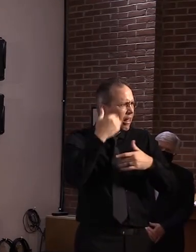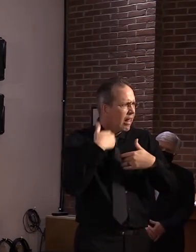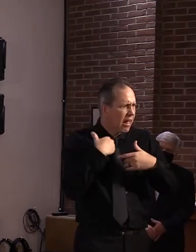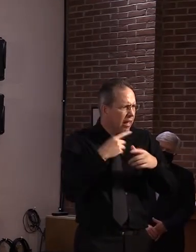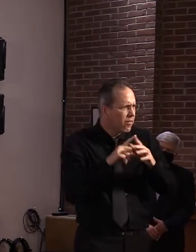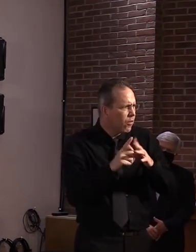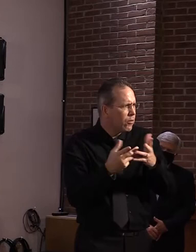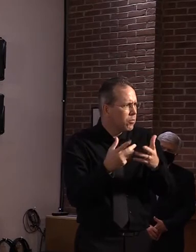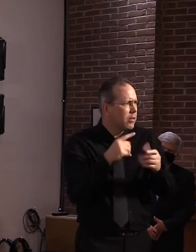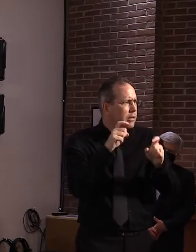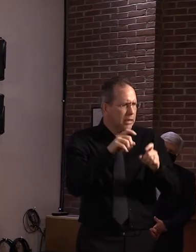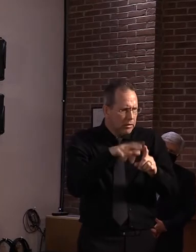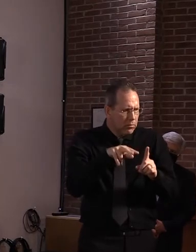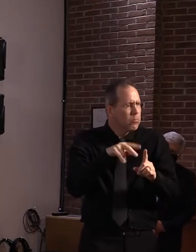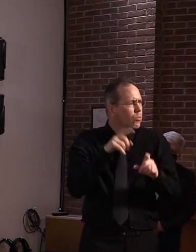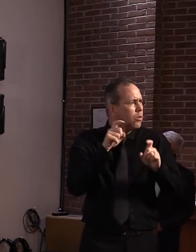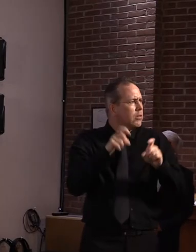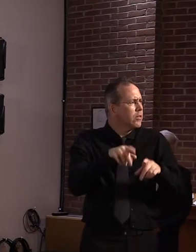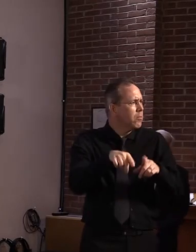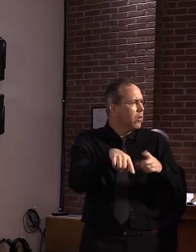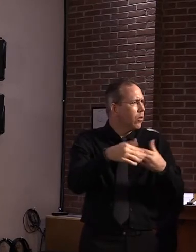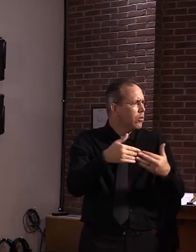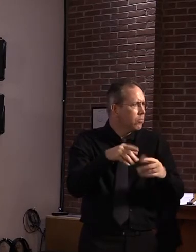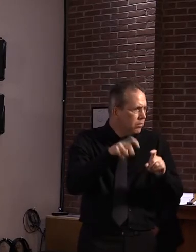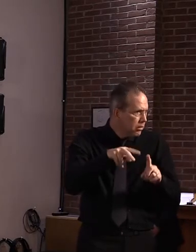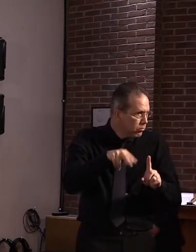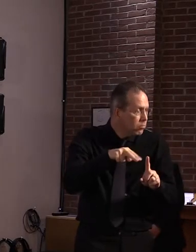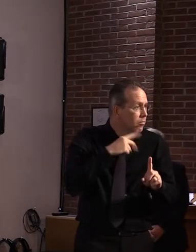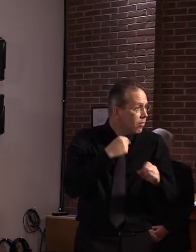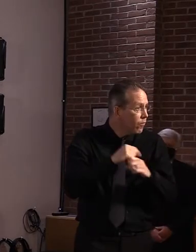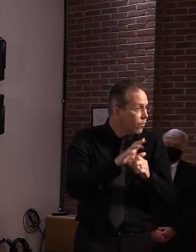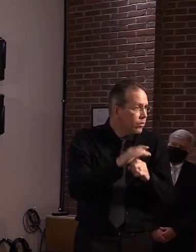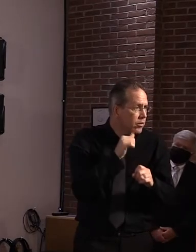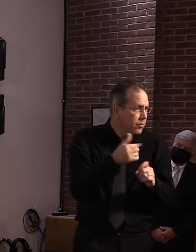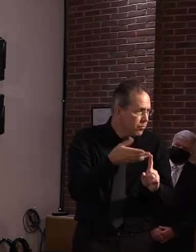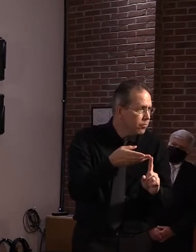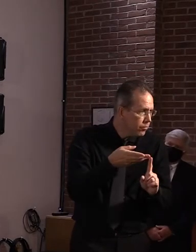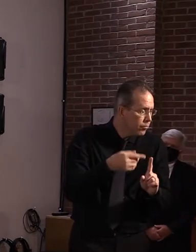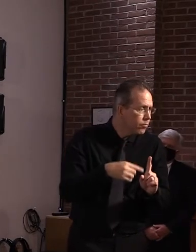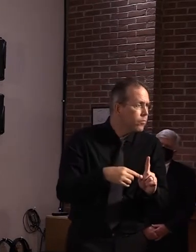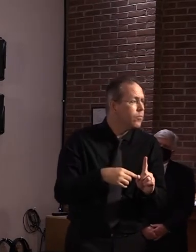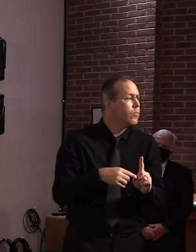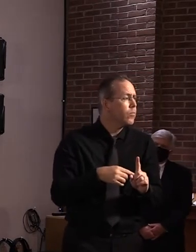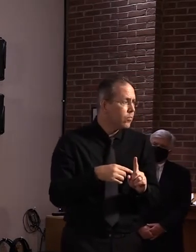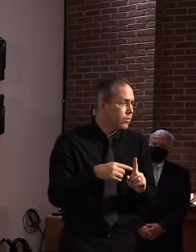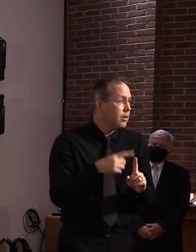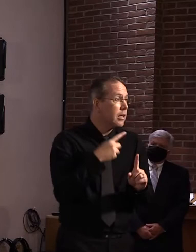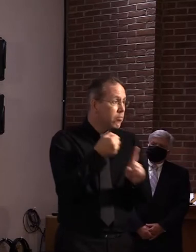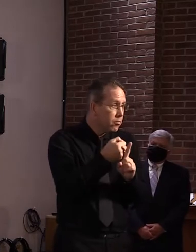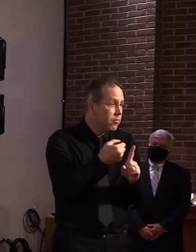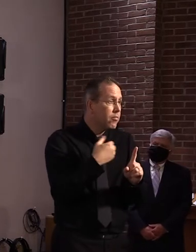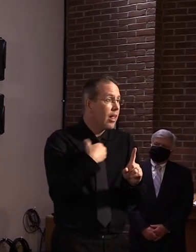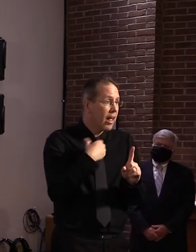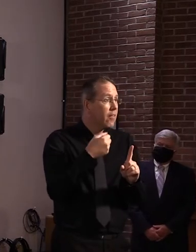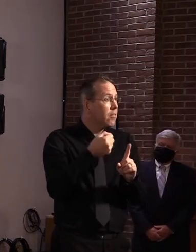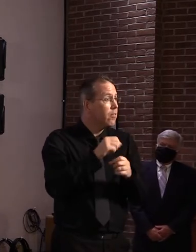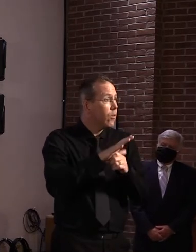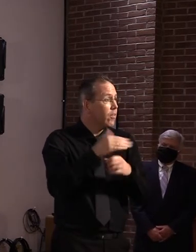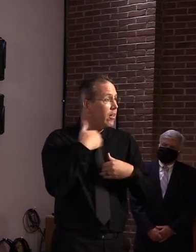to be positive and that student then needs to be isolated but also have the contact tracing process